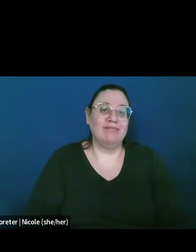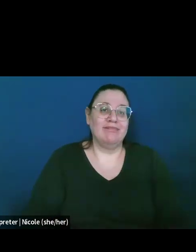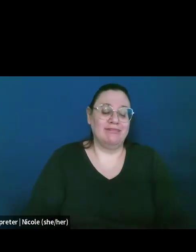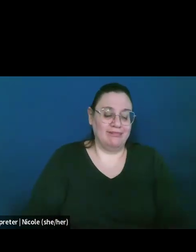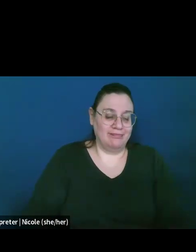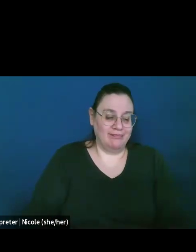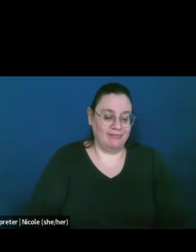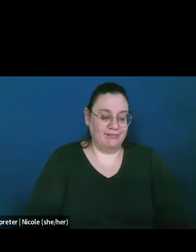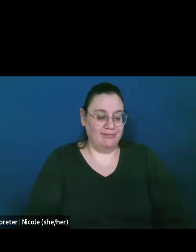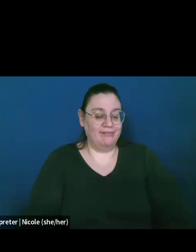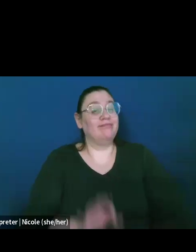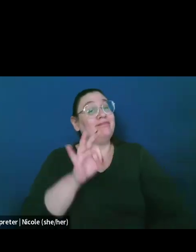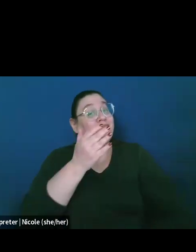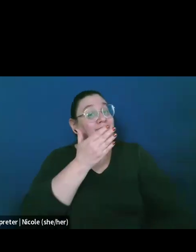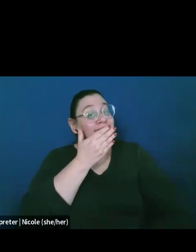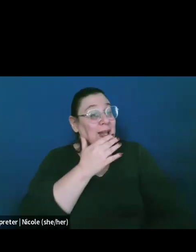Thanks. And